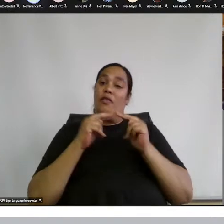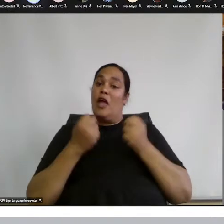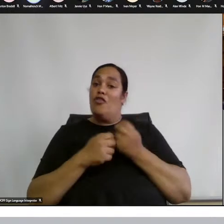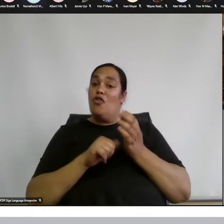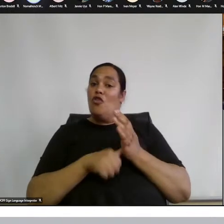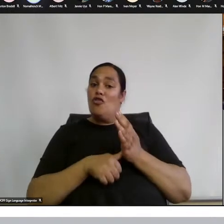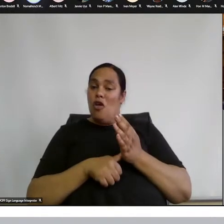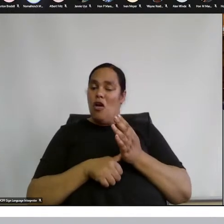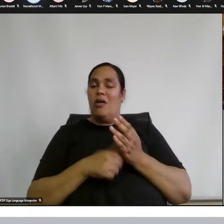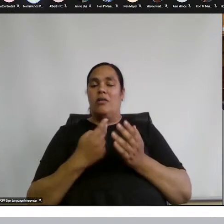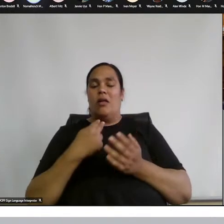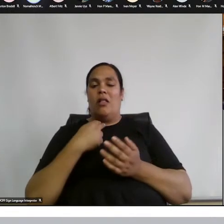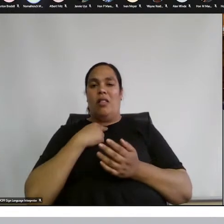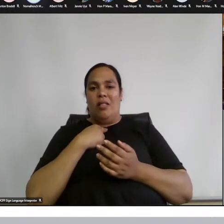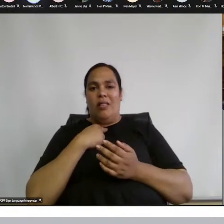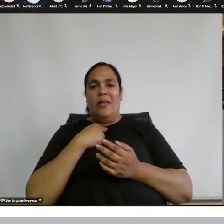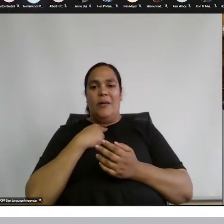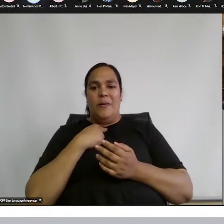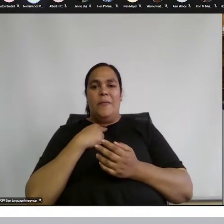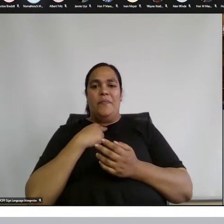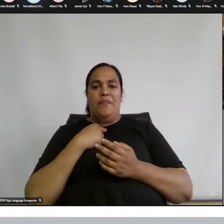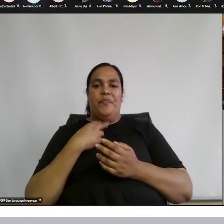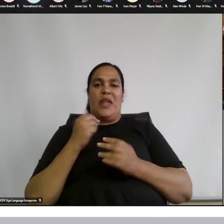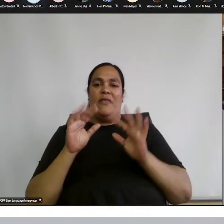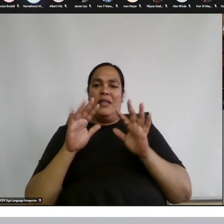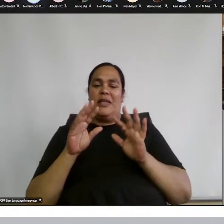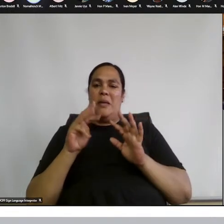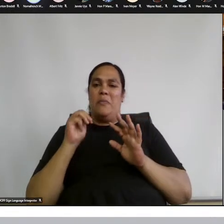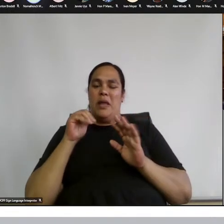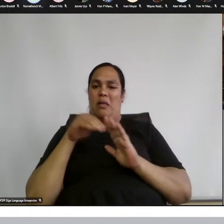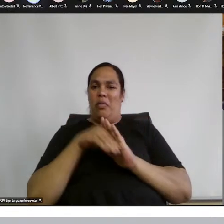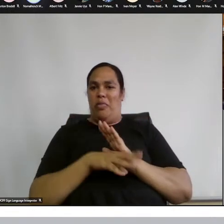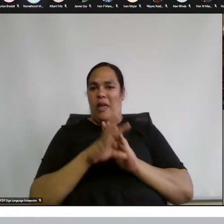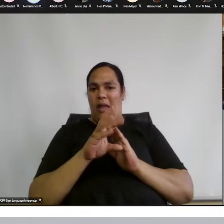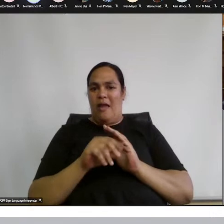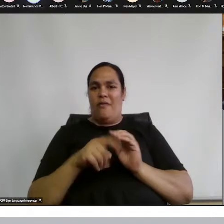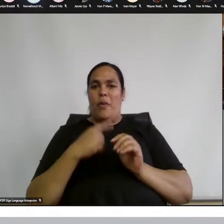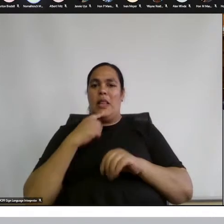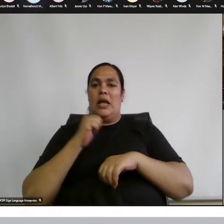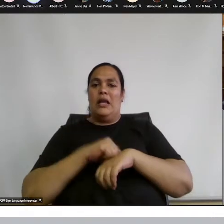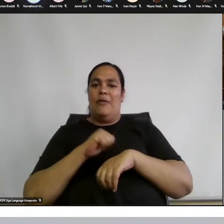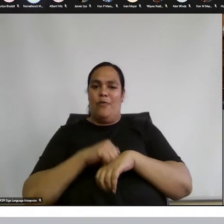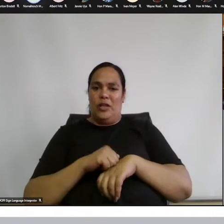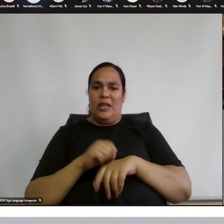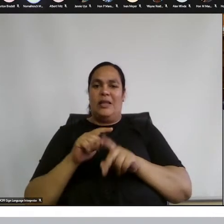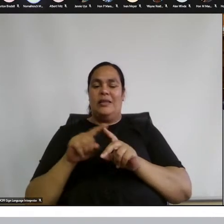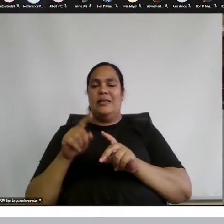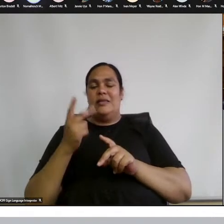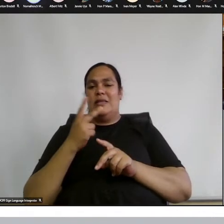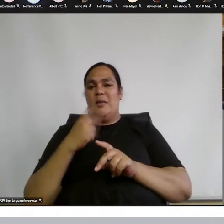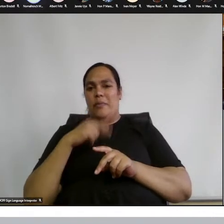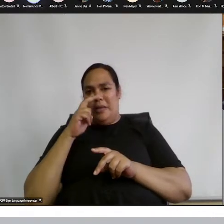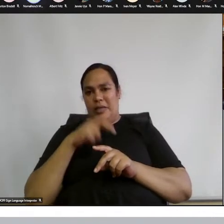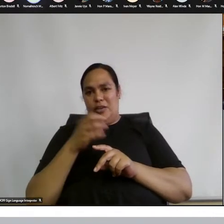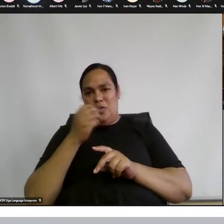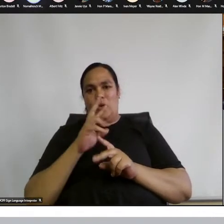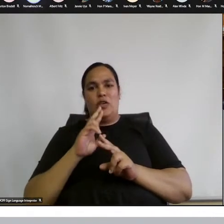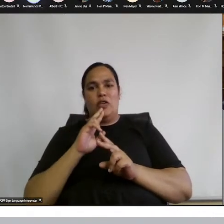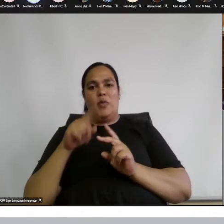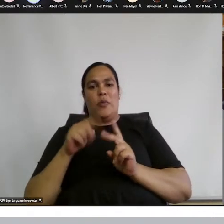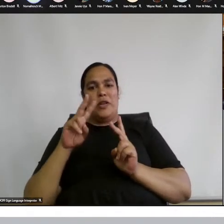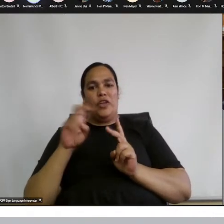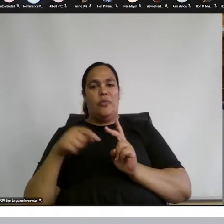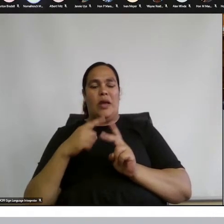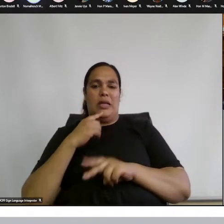grants, unfortunately, there's been a 10 million decrease in respect of the Klipfontein. I also want to respond to the issue